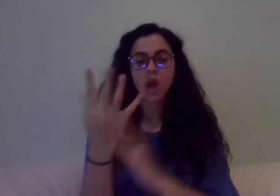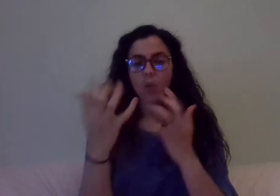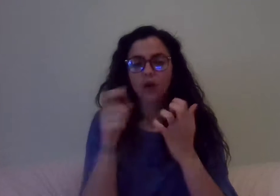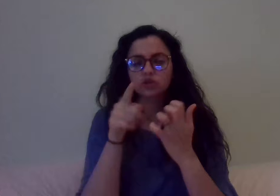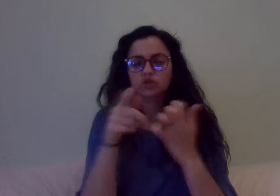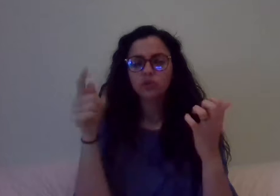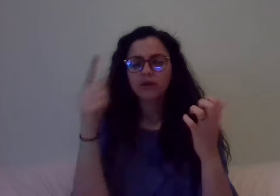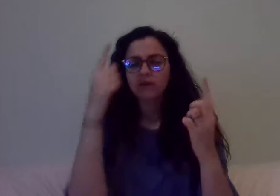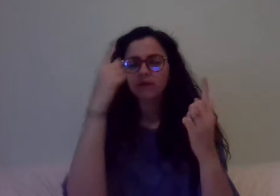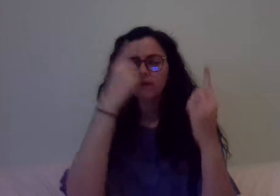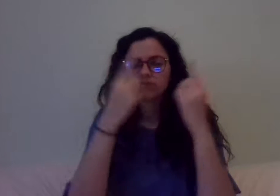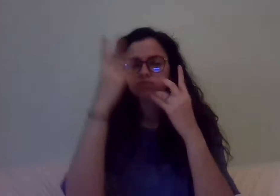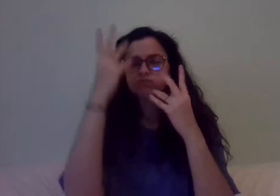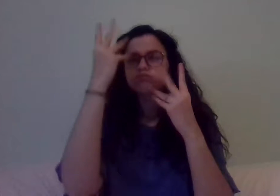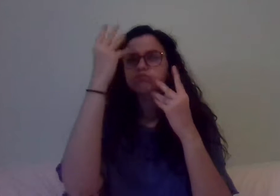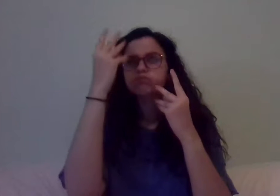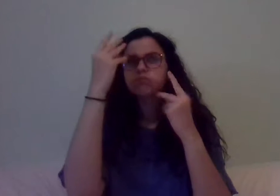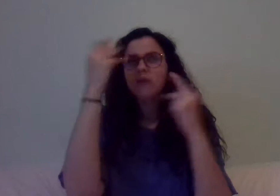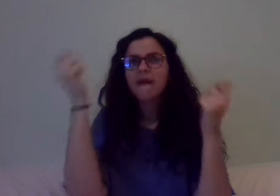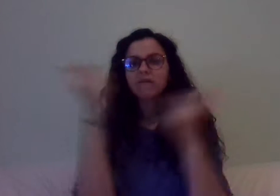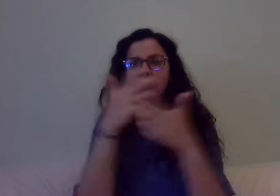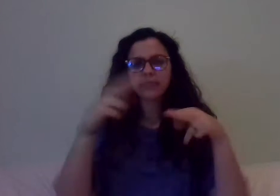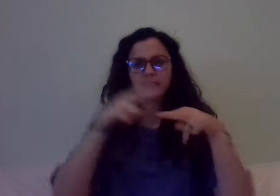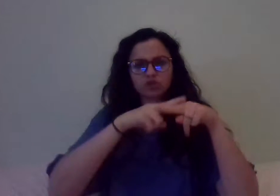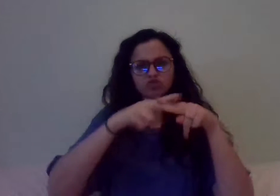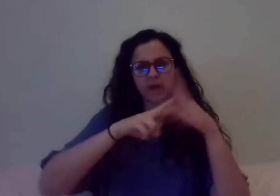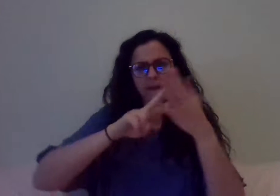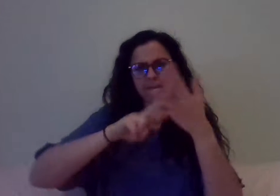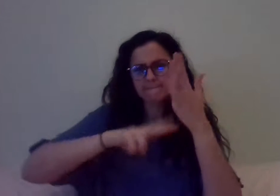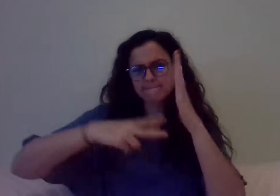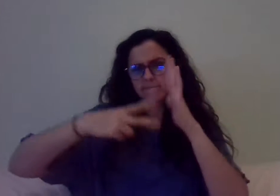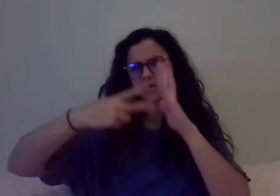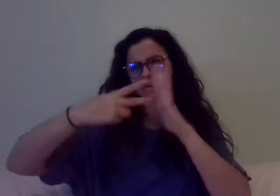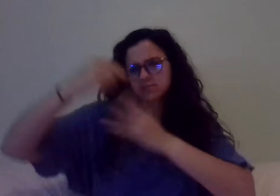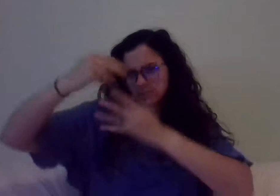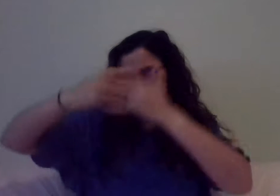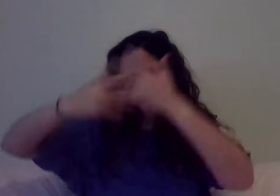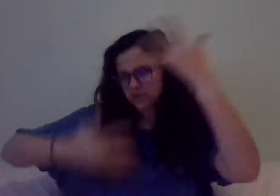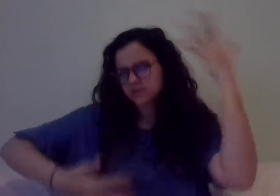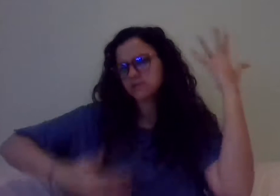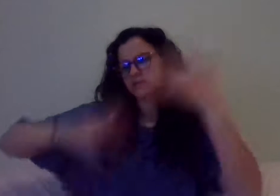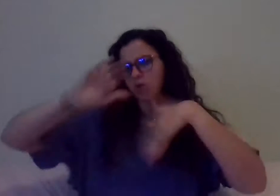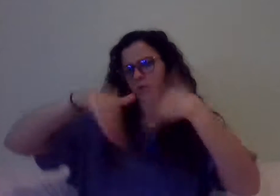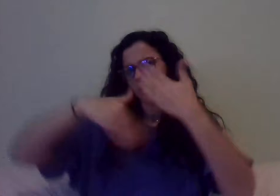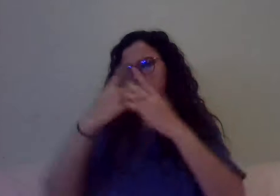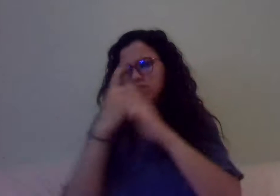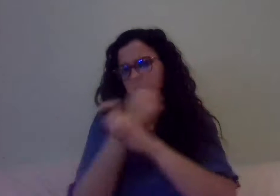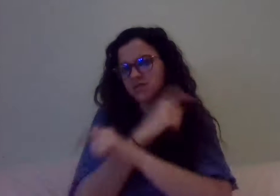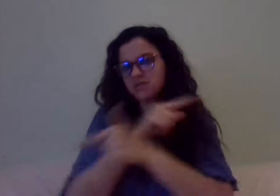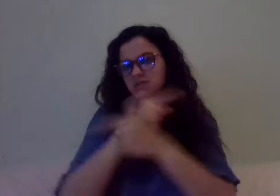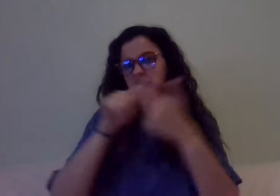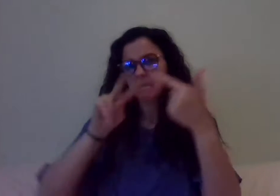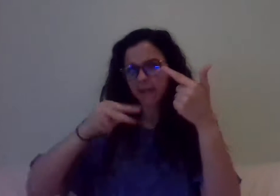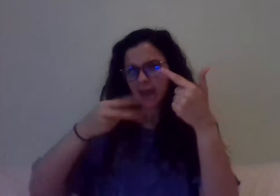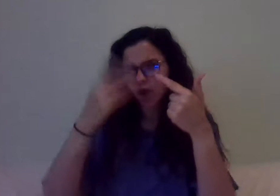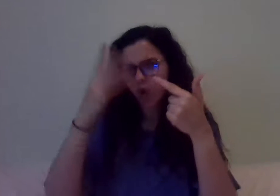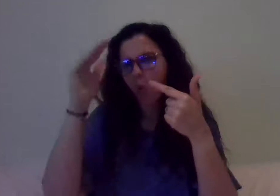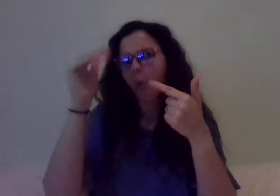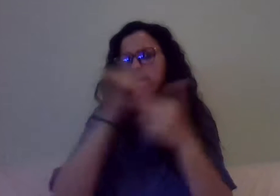the railroad embodies, all its complexities, all its symbols of hope, all of its symbols of